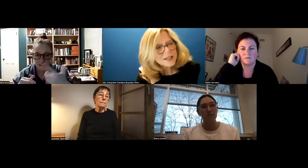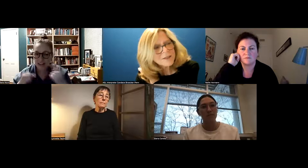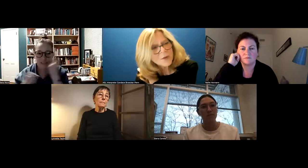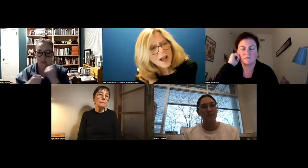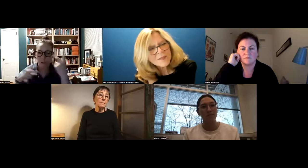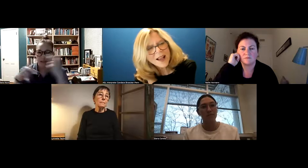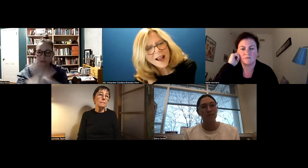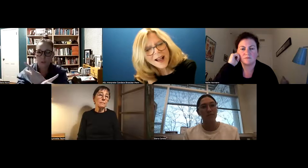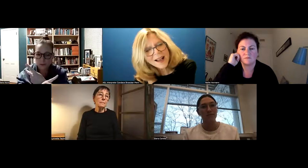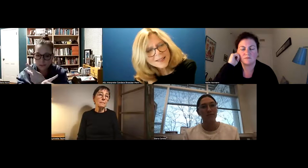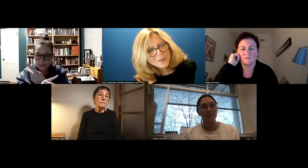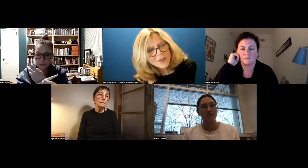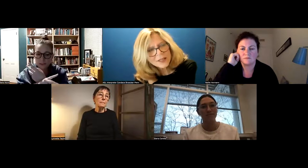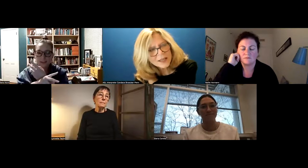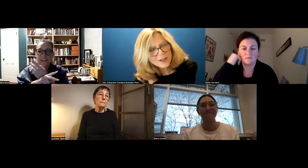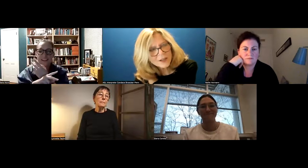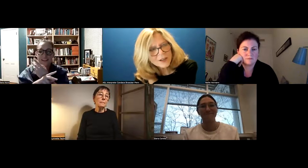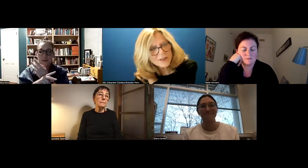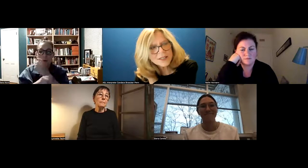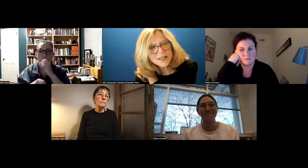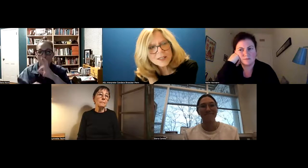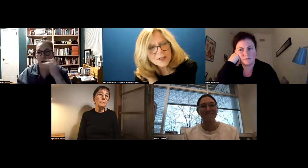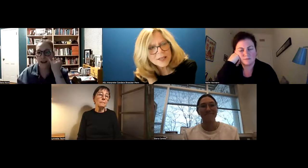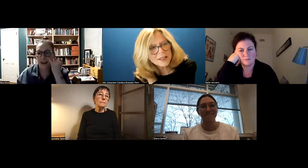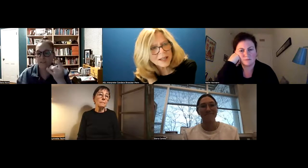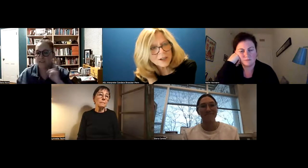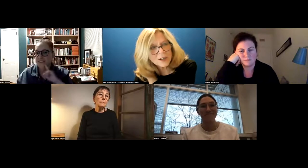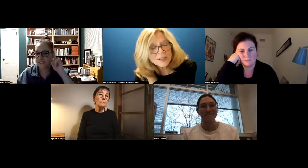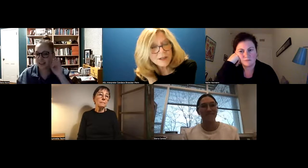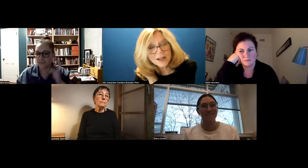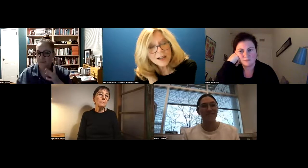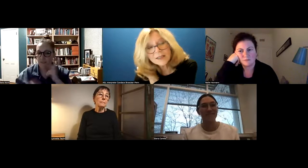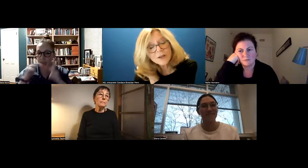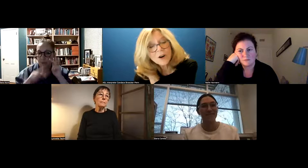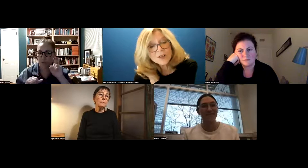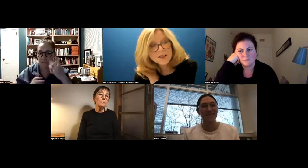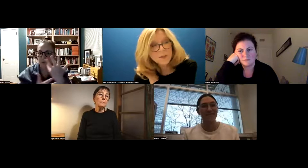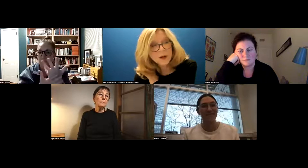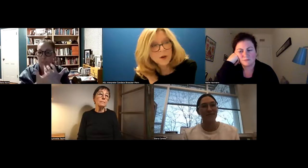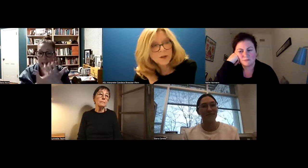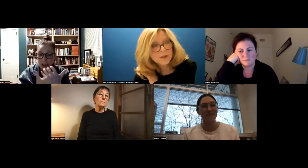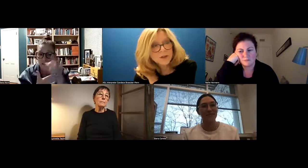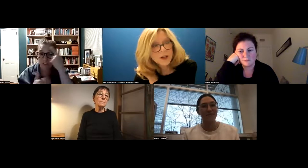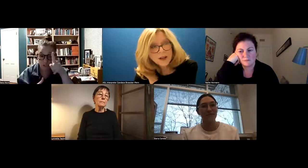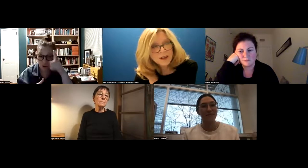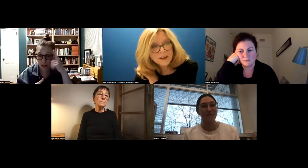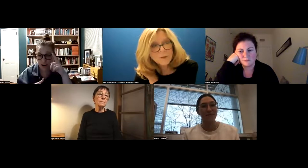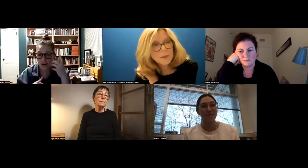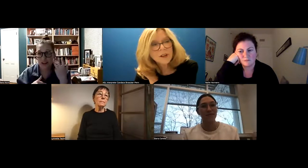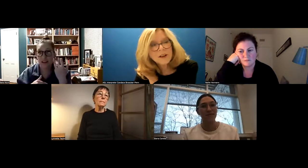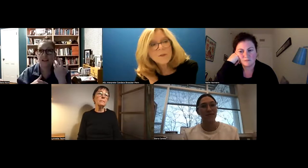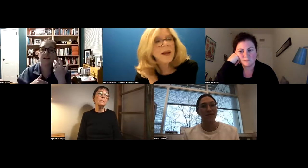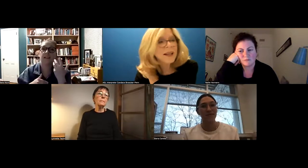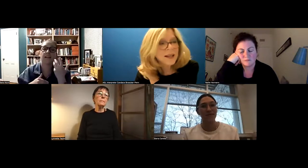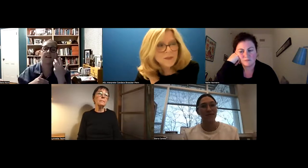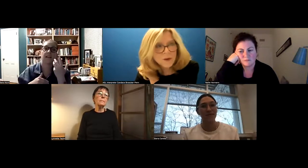Because if you have to add something later, the accessibility later, I think it always ends up being worse. Deaf people